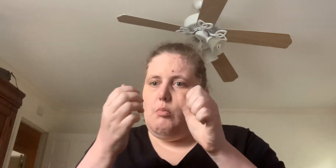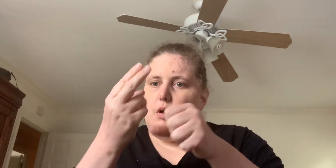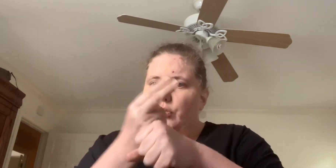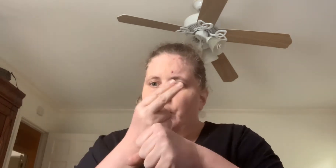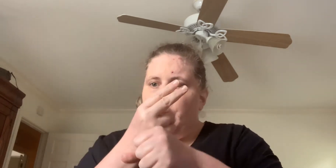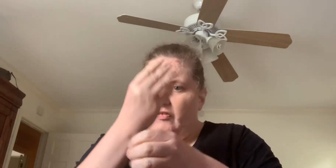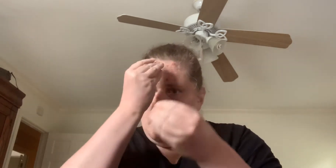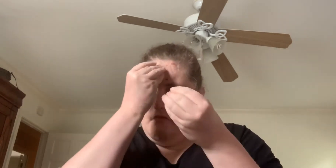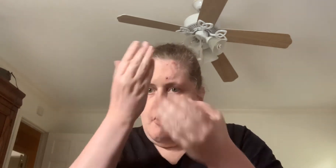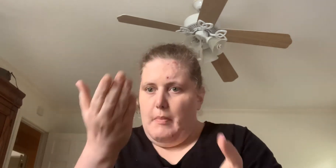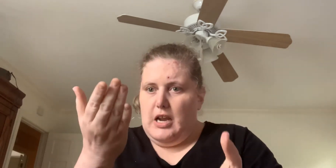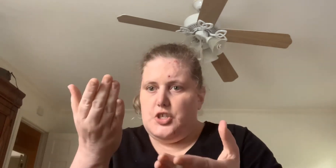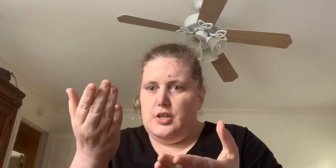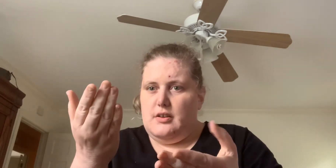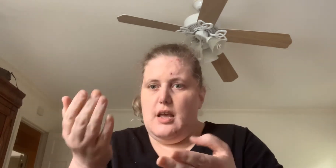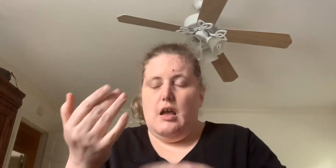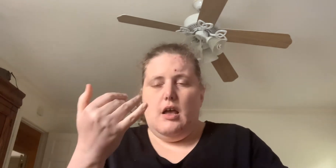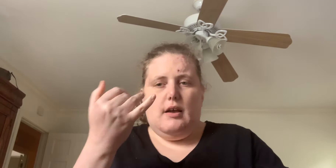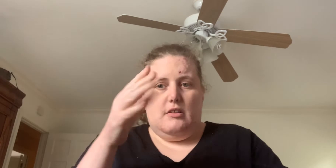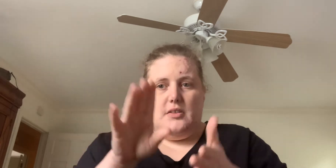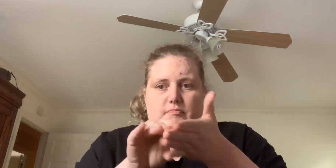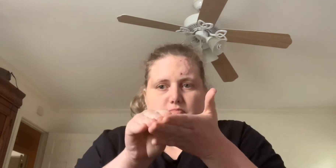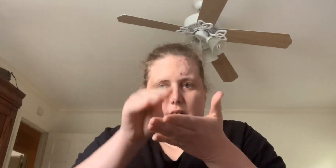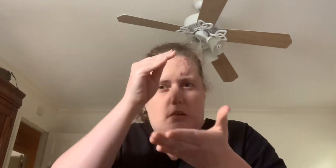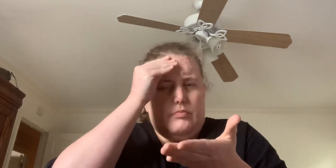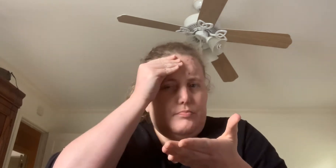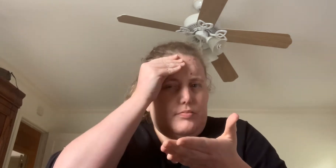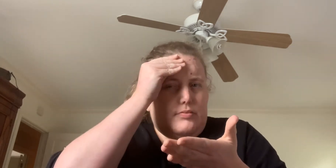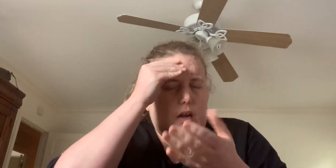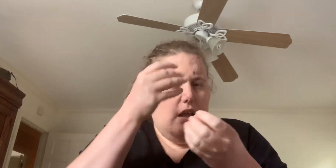have 5 moles of nitrogen, how many ammonias would I have?